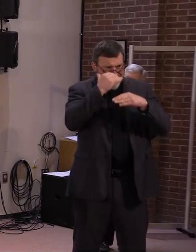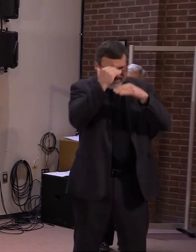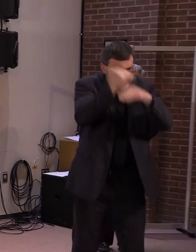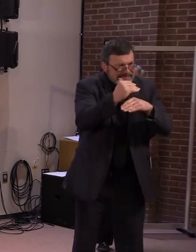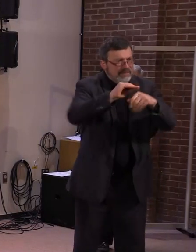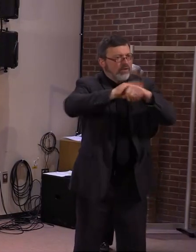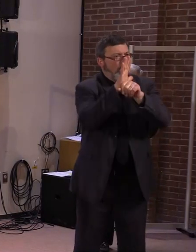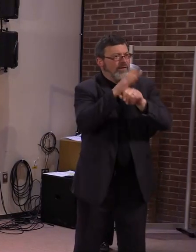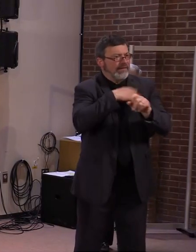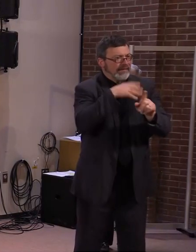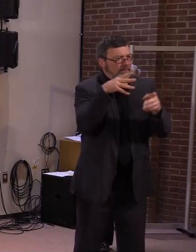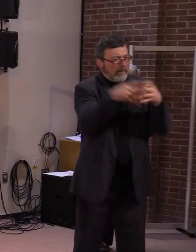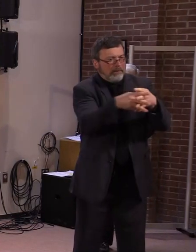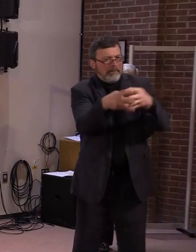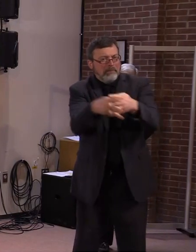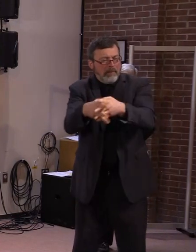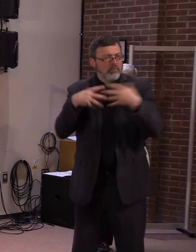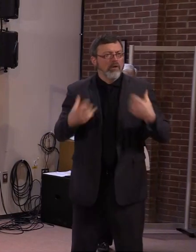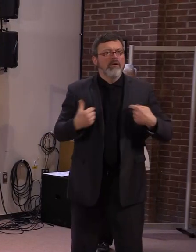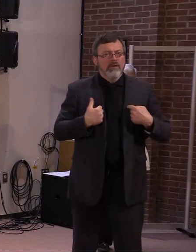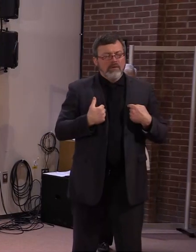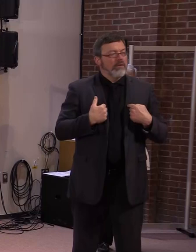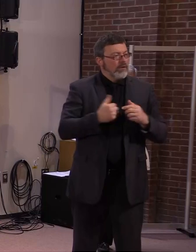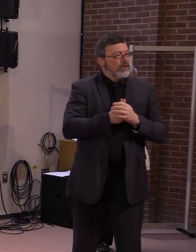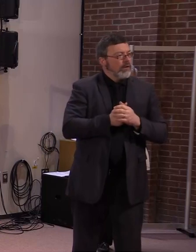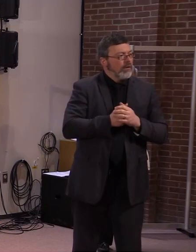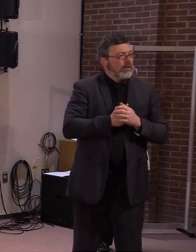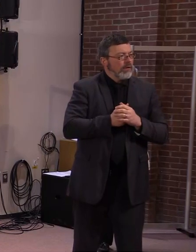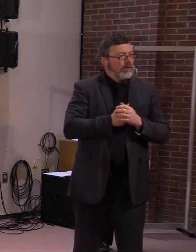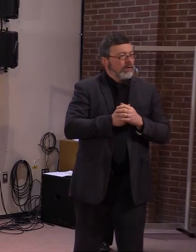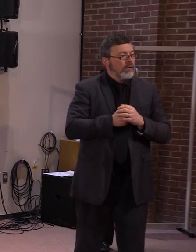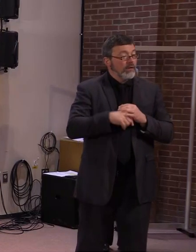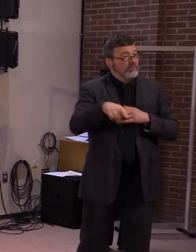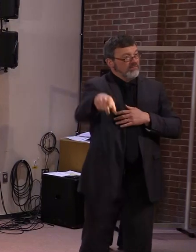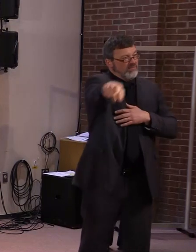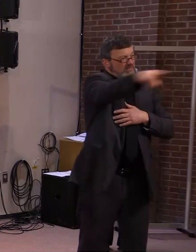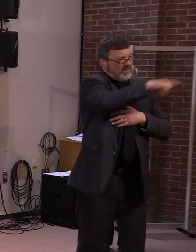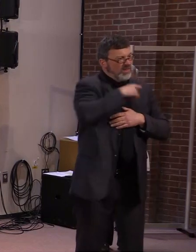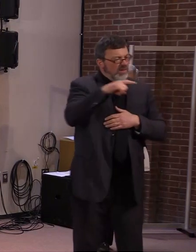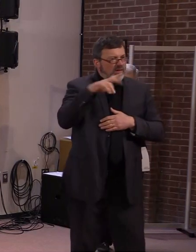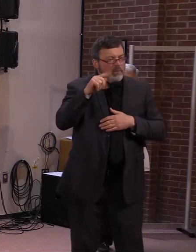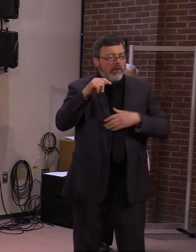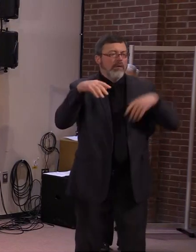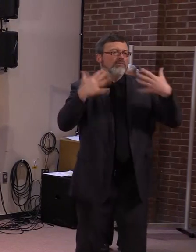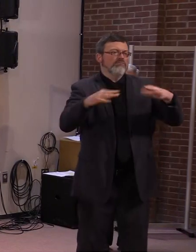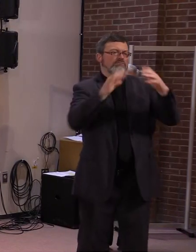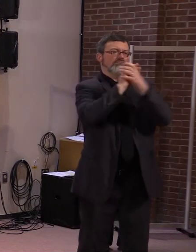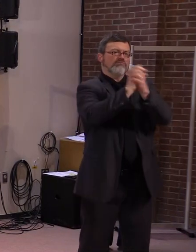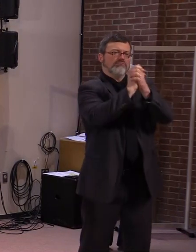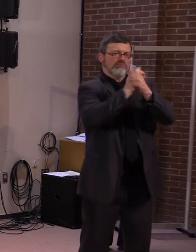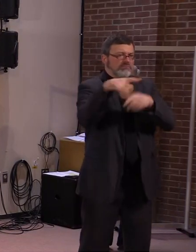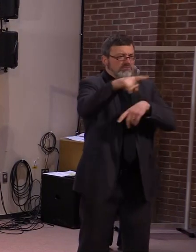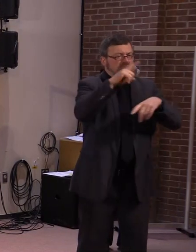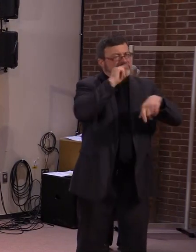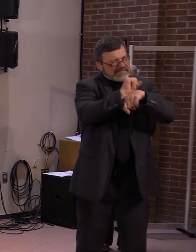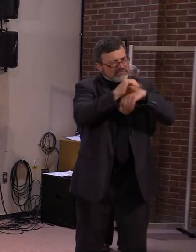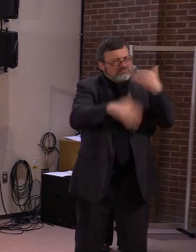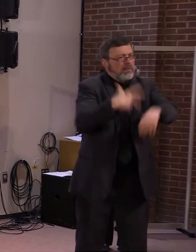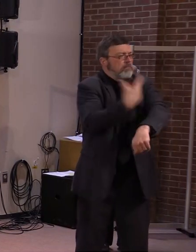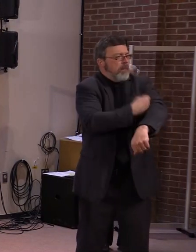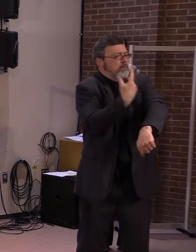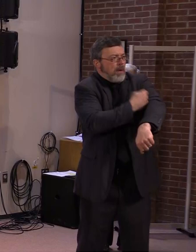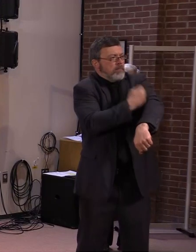Because Vermonters have stepped up to get vaccinated and boosted. And because they're testing and using common sense measures like